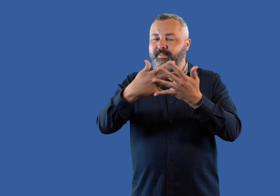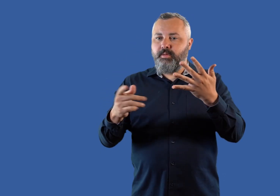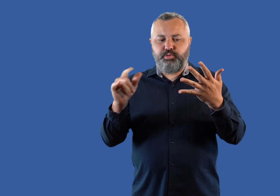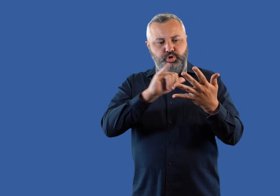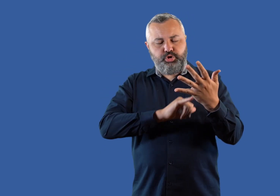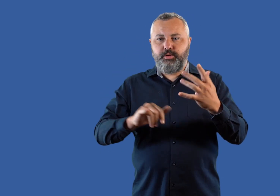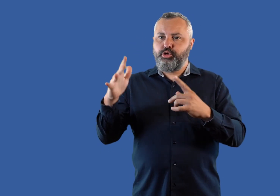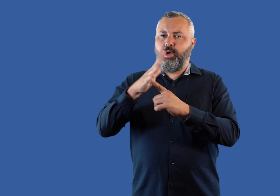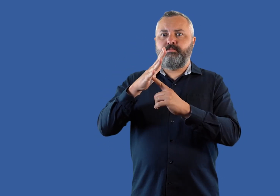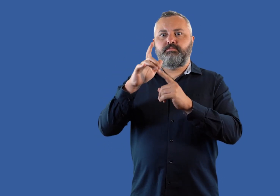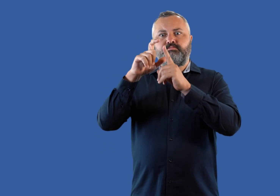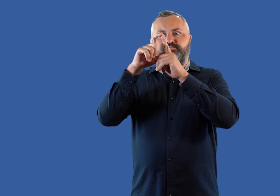difficult thing with this disorder?